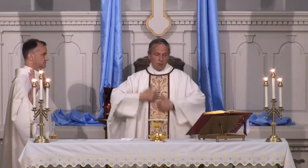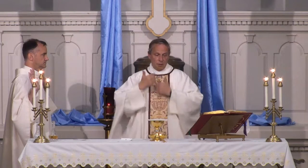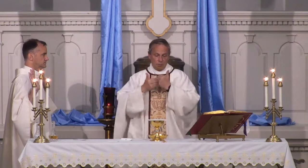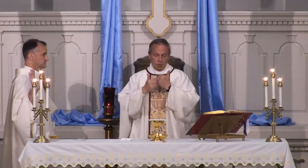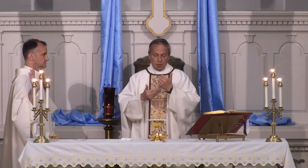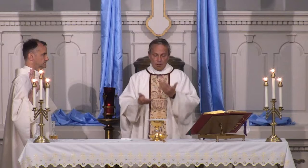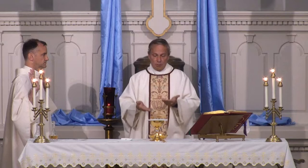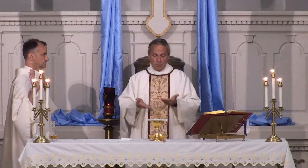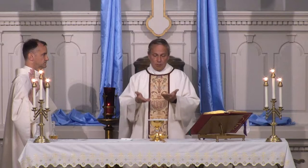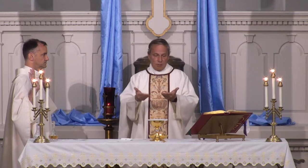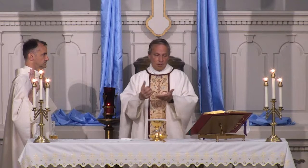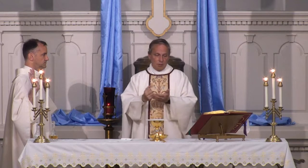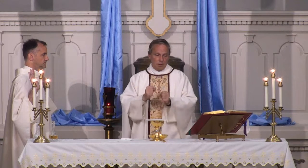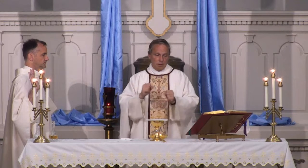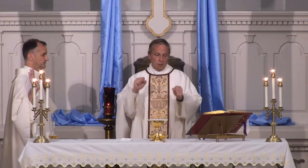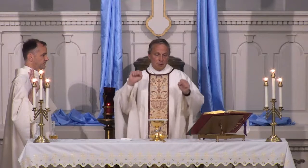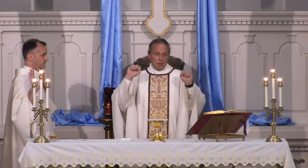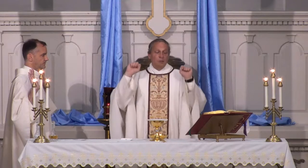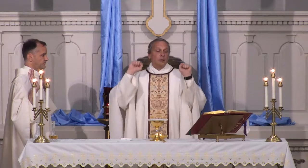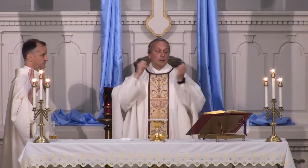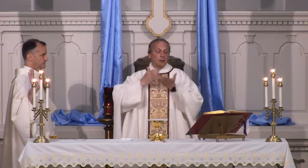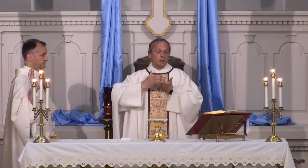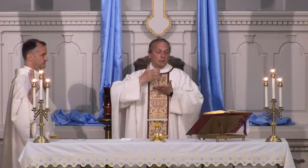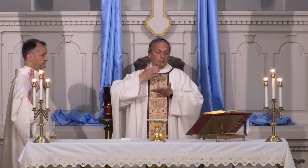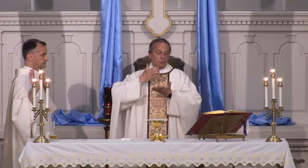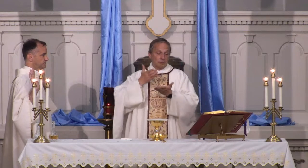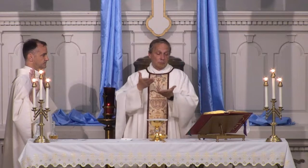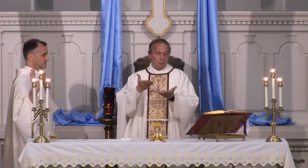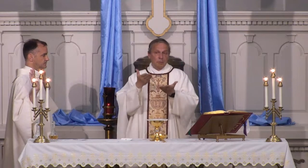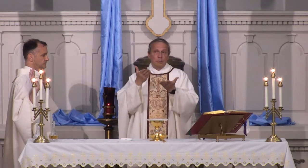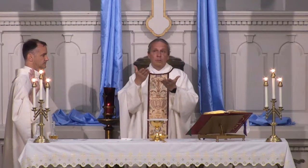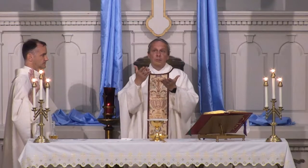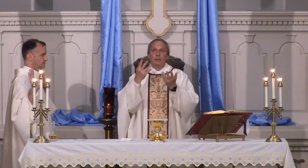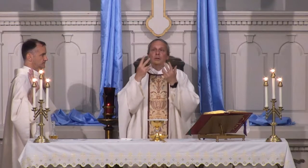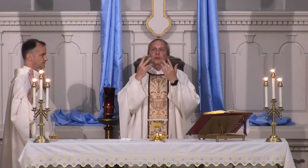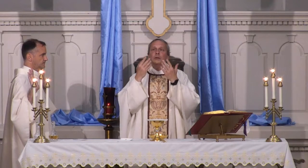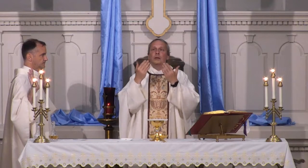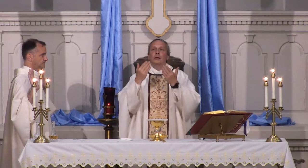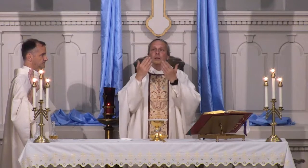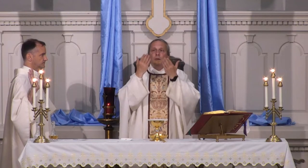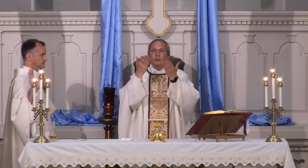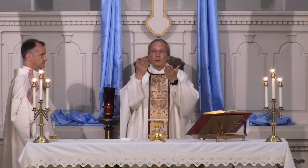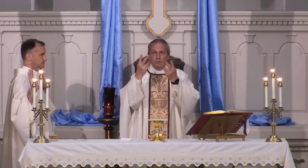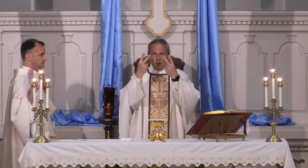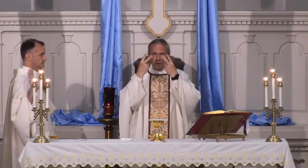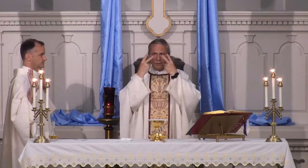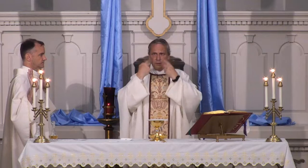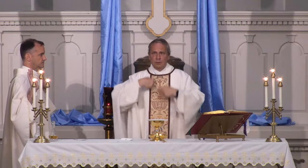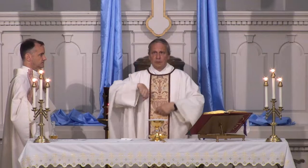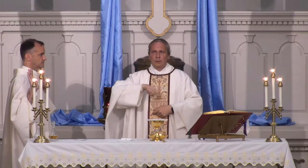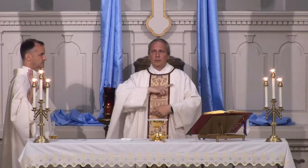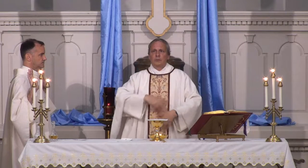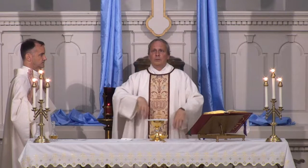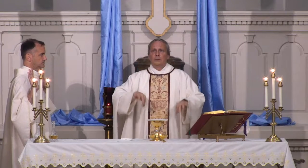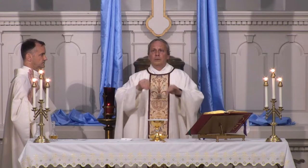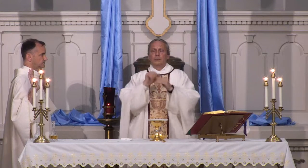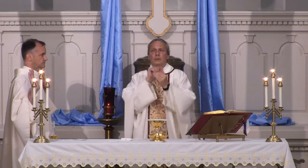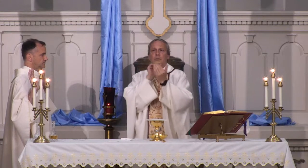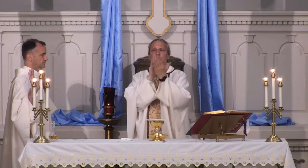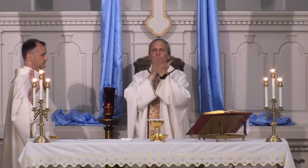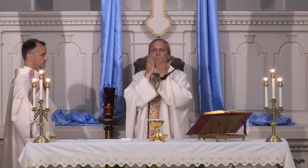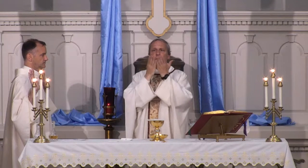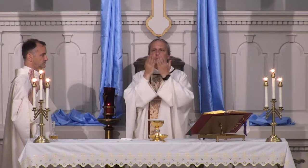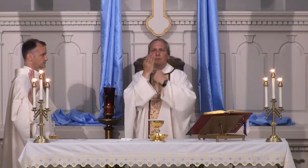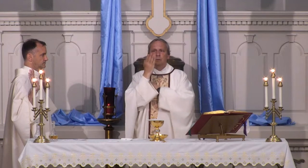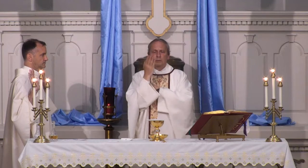Lord, the bread of life and the chalice of salvation, giving thanks that